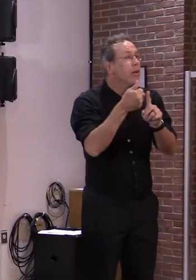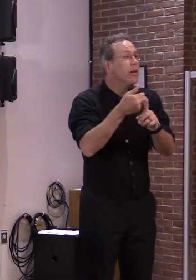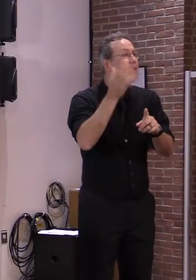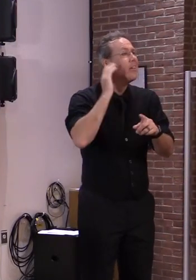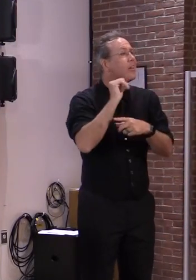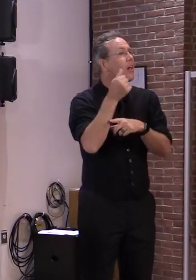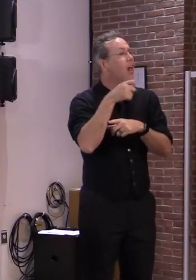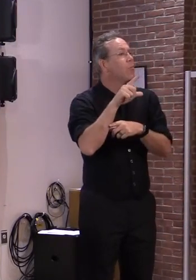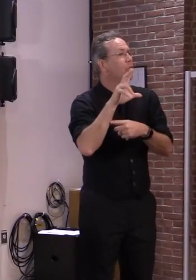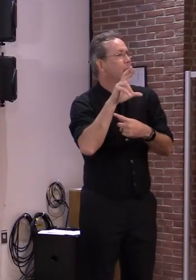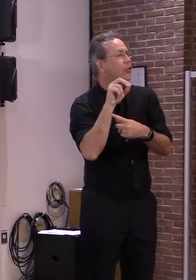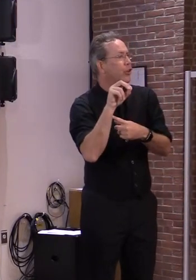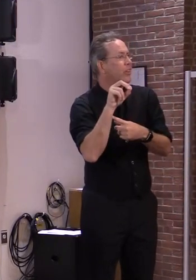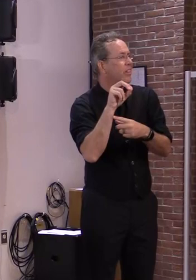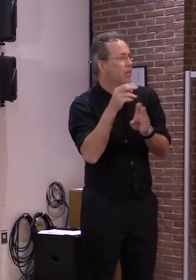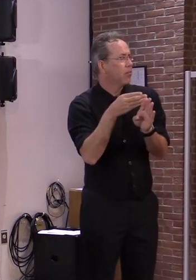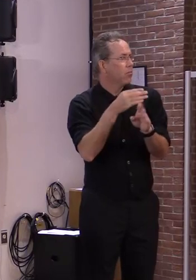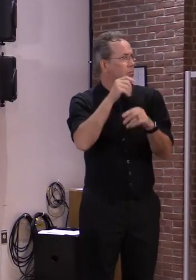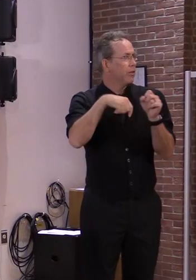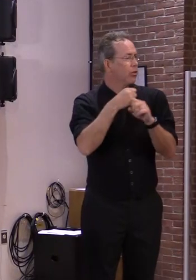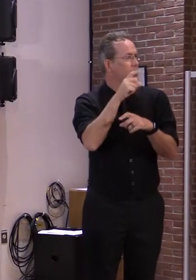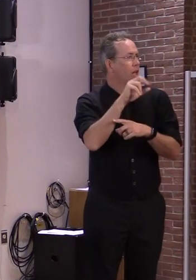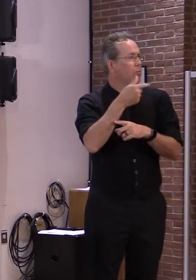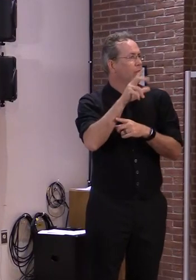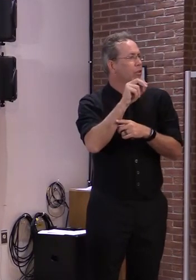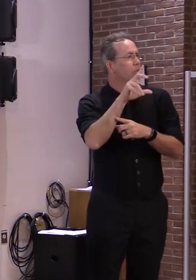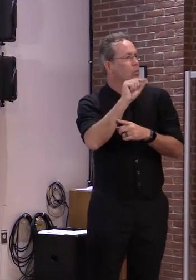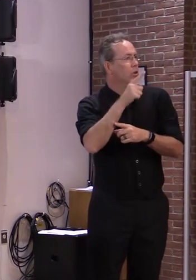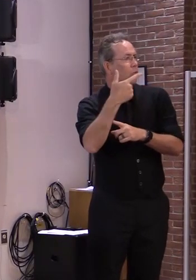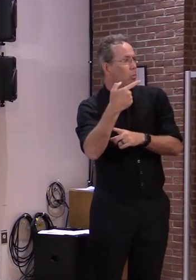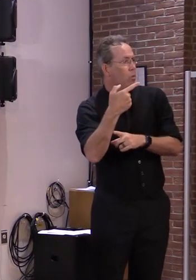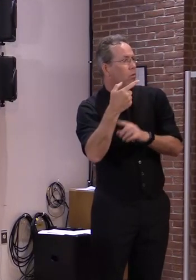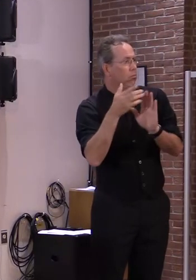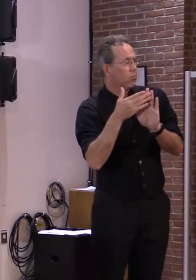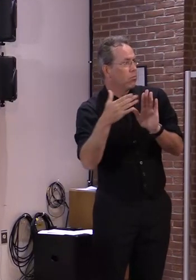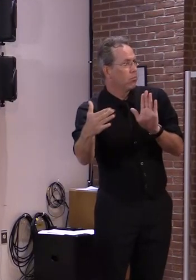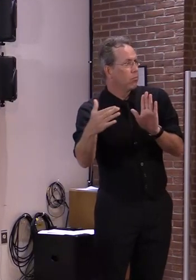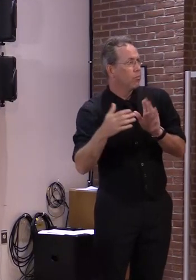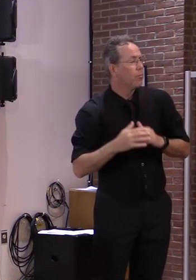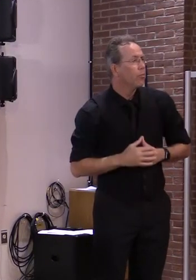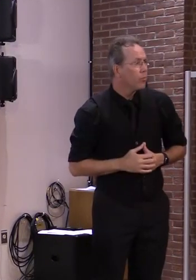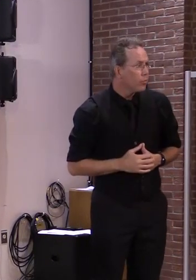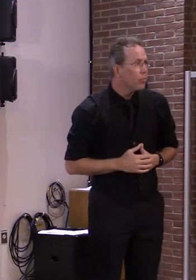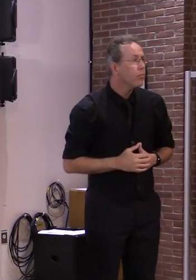on June 1. If you were in the program, you were grandfathered until